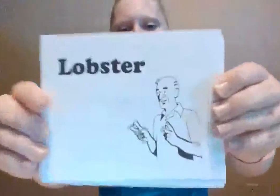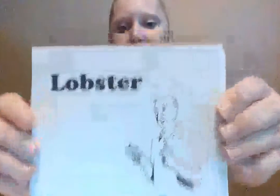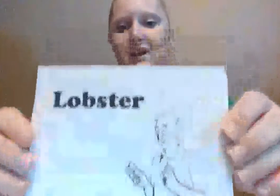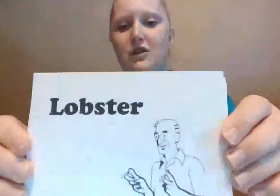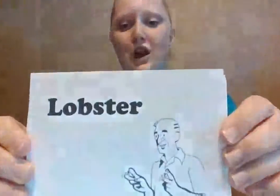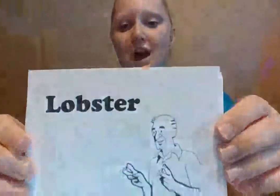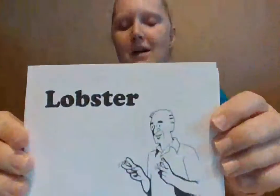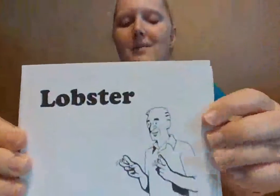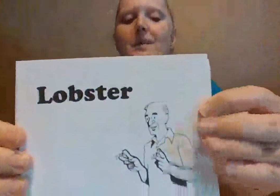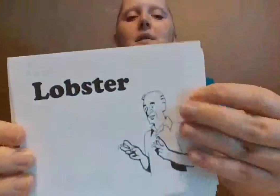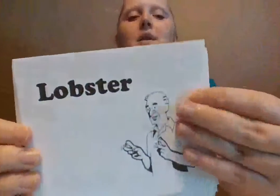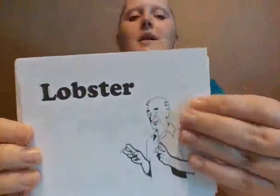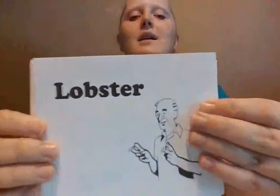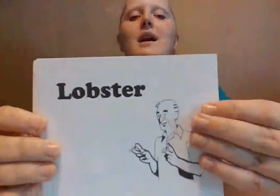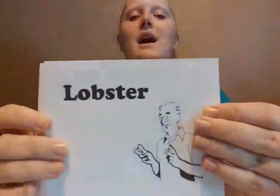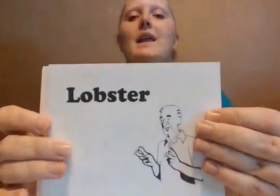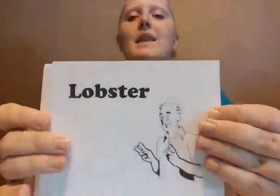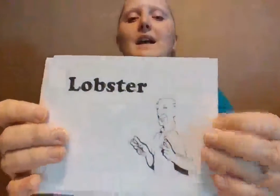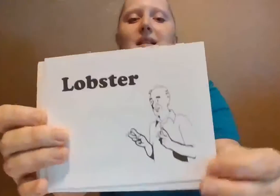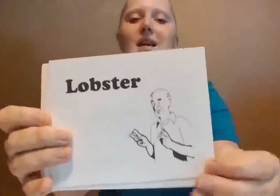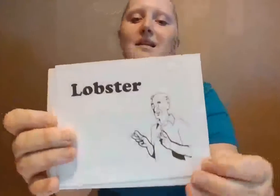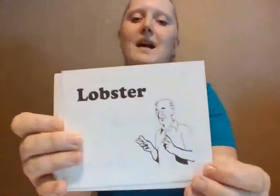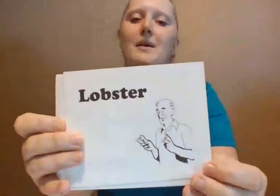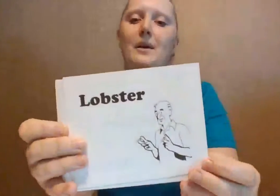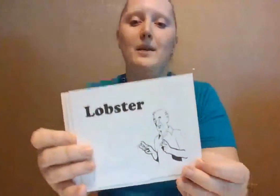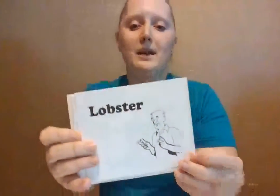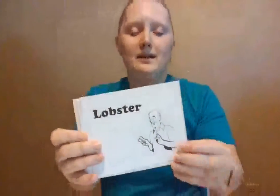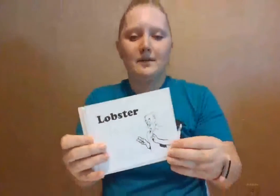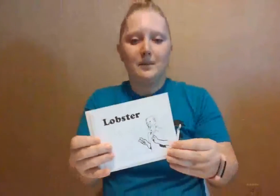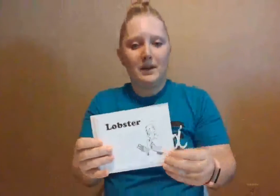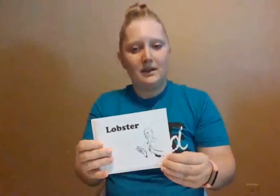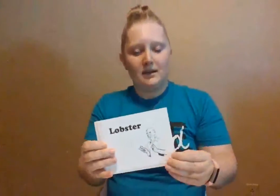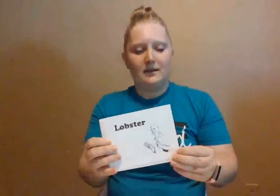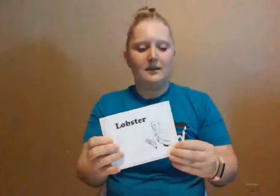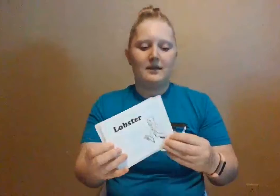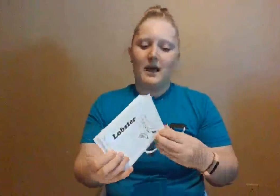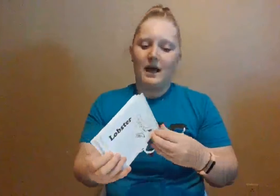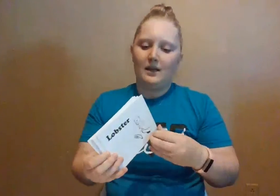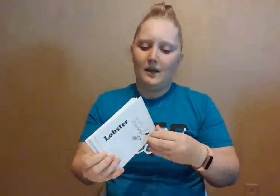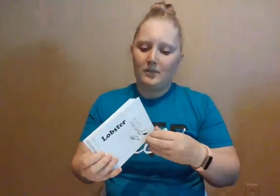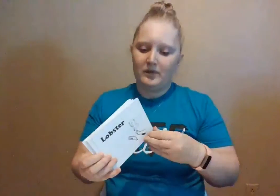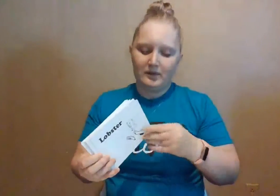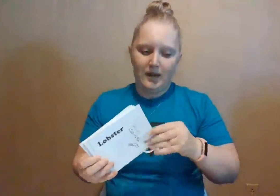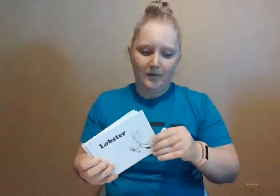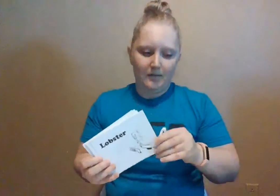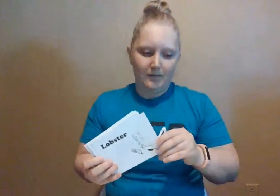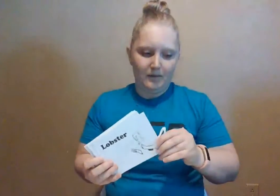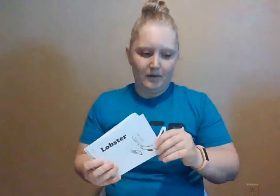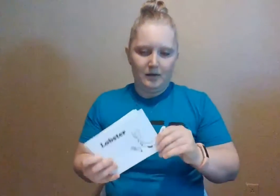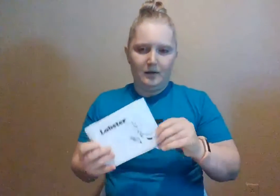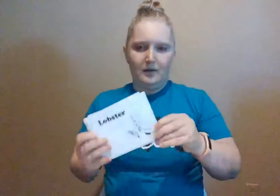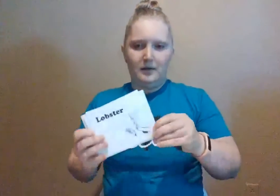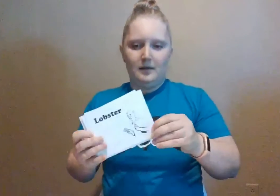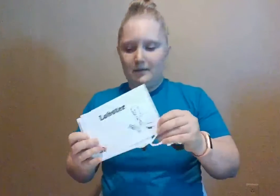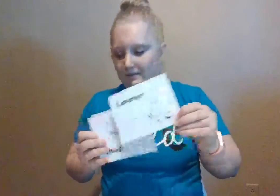Great job. And that sign is that way because of the pincers that lobsters have.